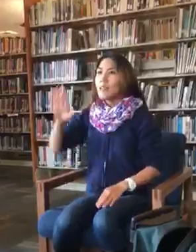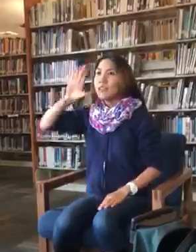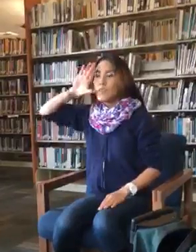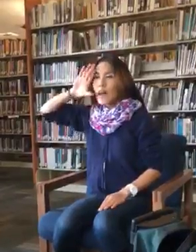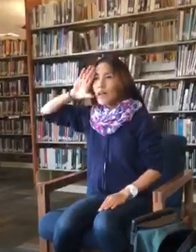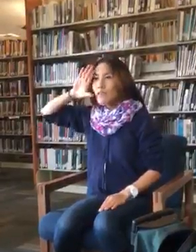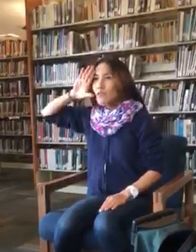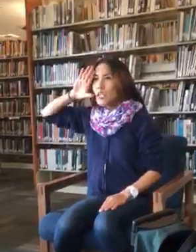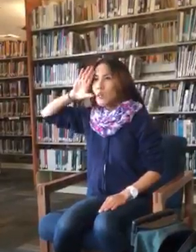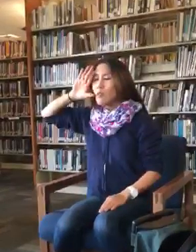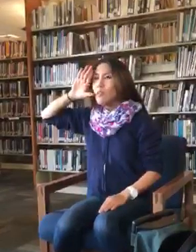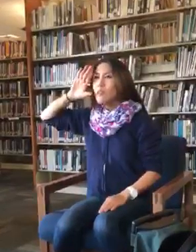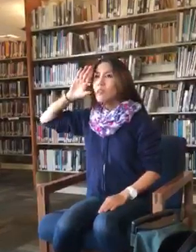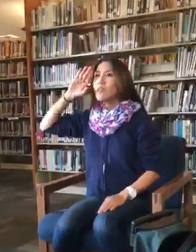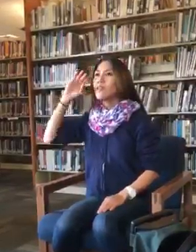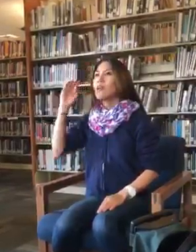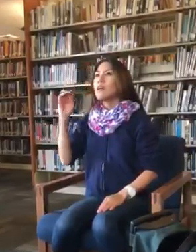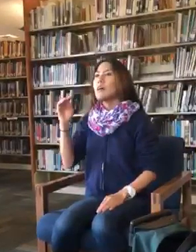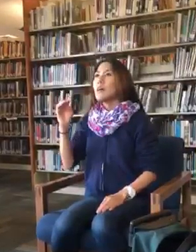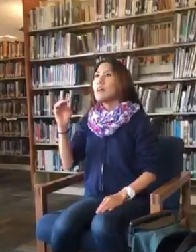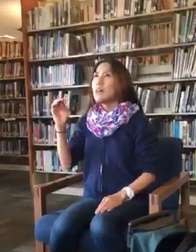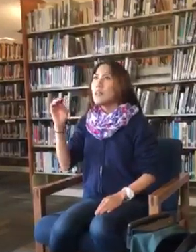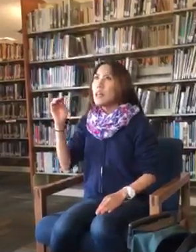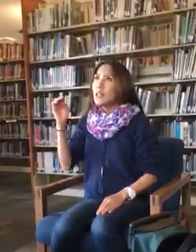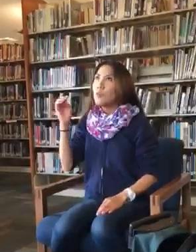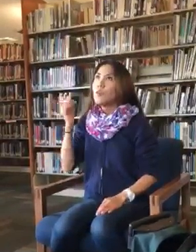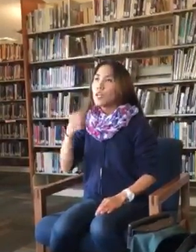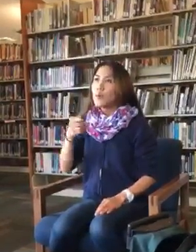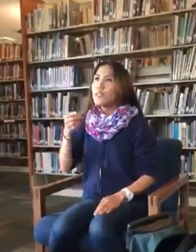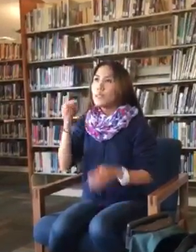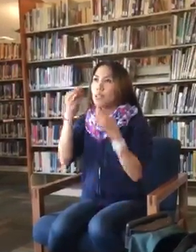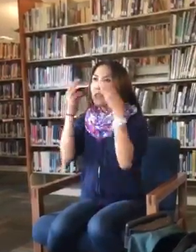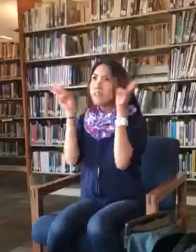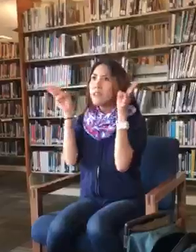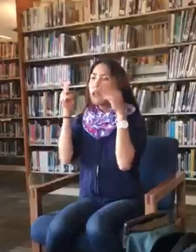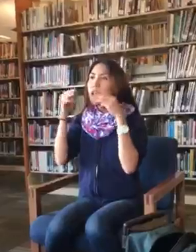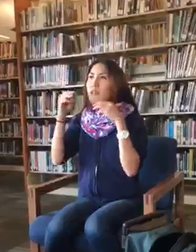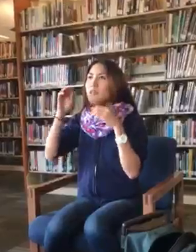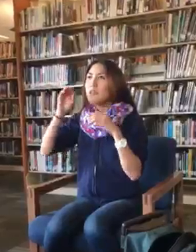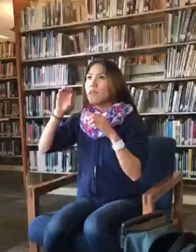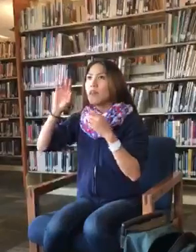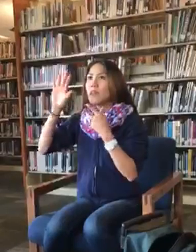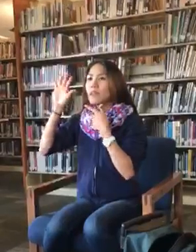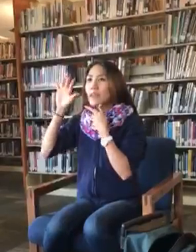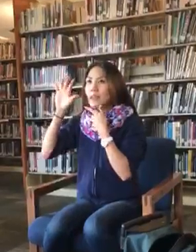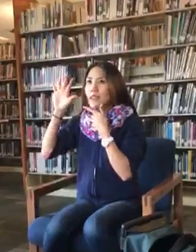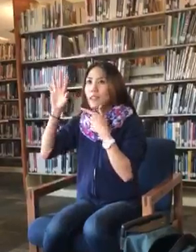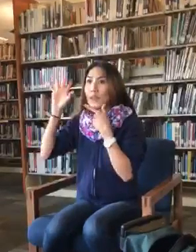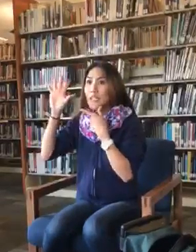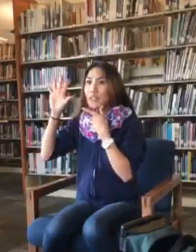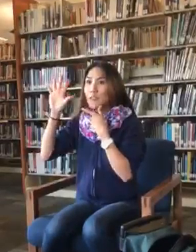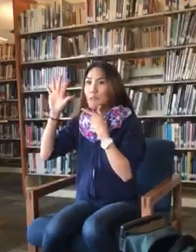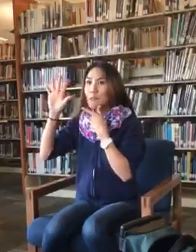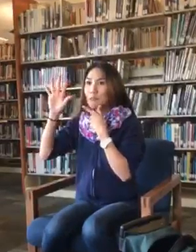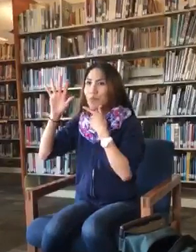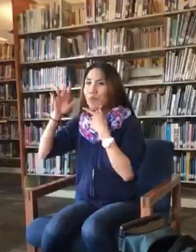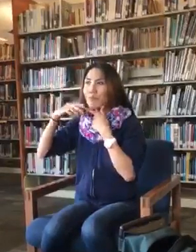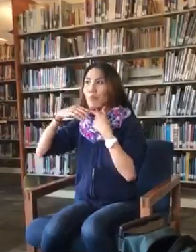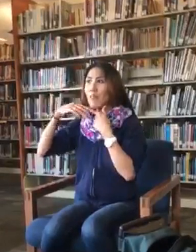That's 5, trigeminal. And then we talked about 6. 7 is facial.